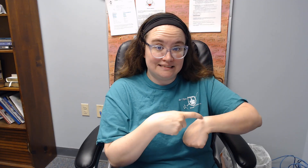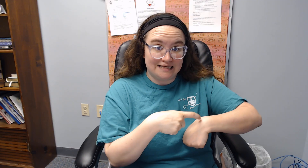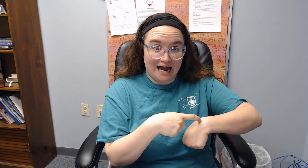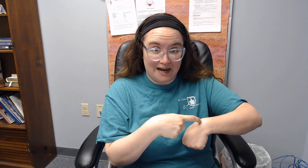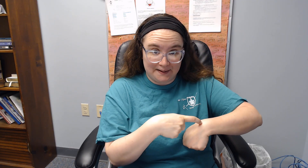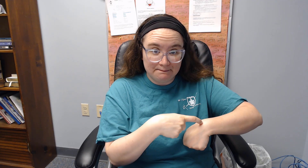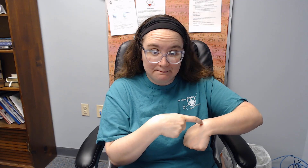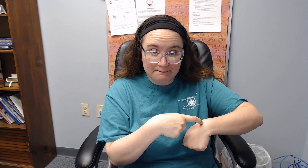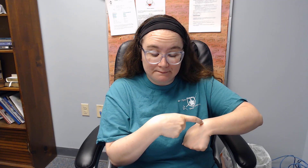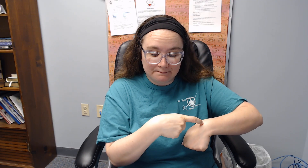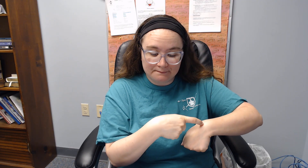time,